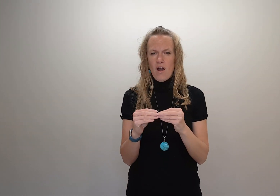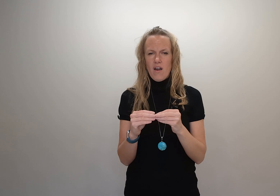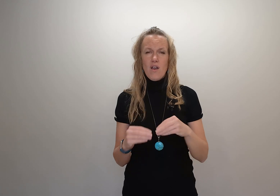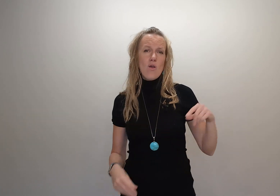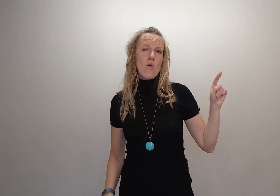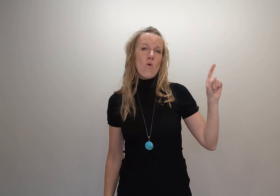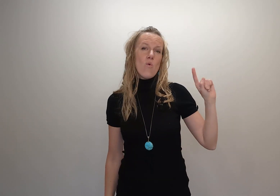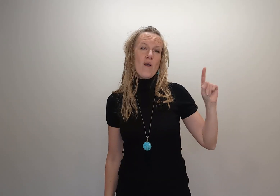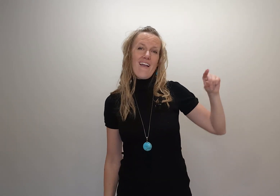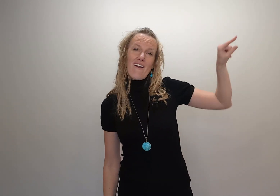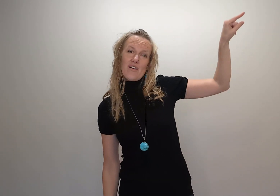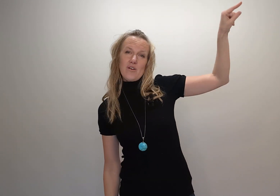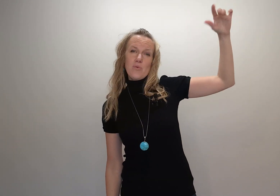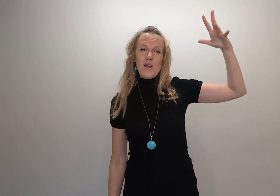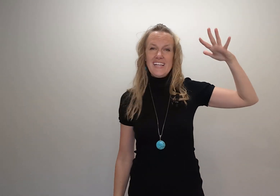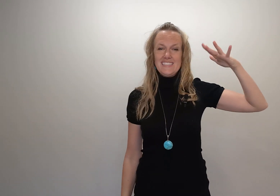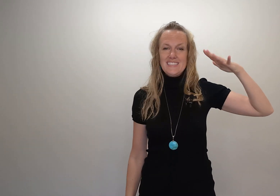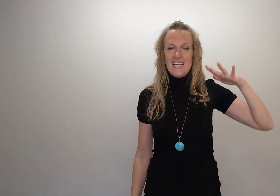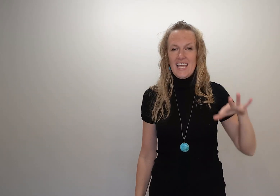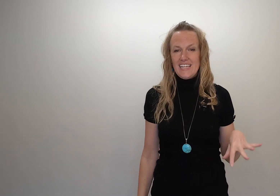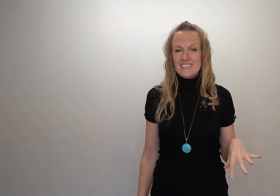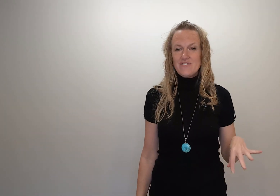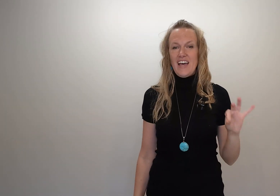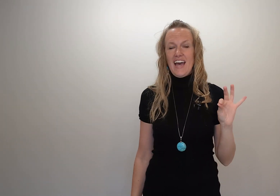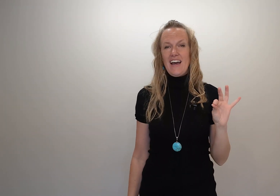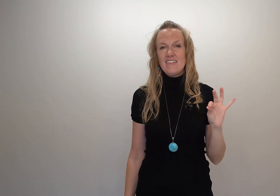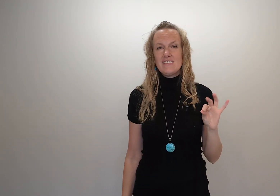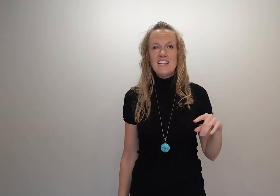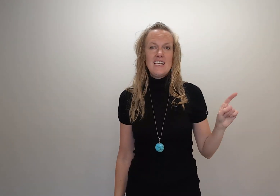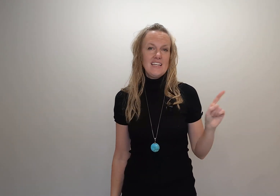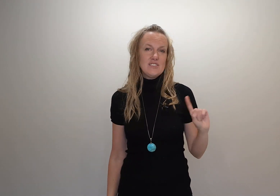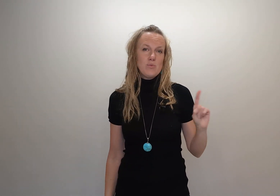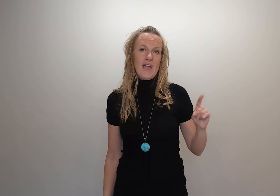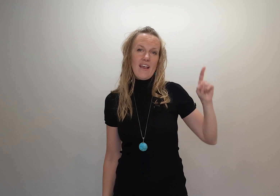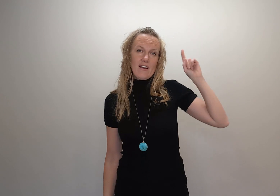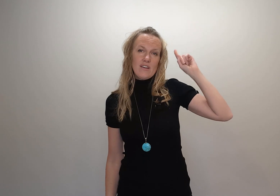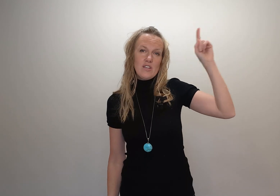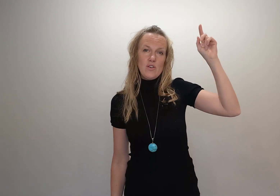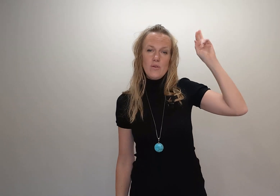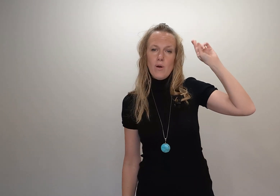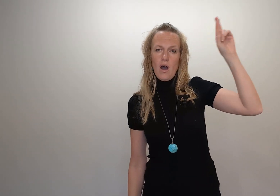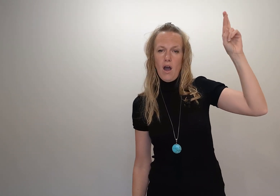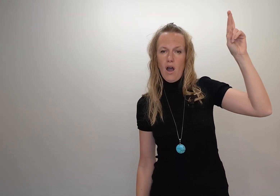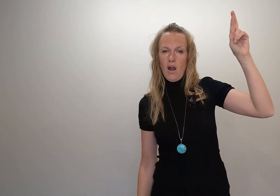more. Where grace is found is where you